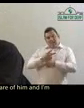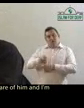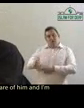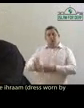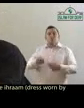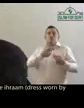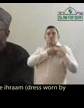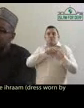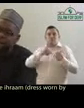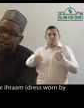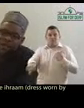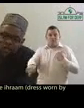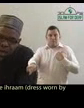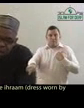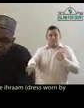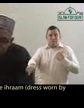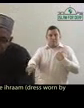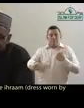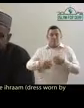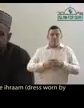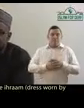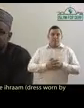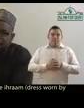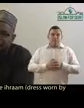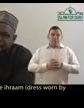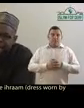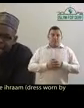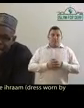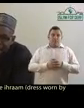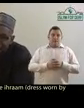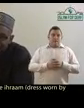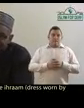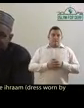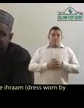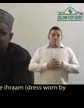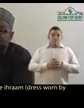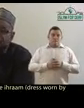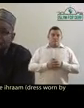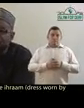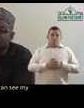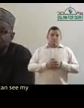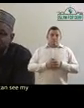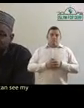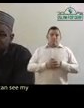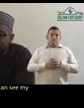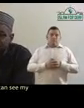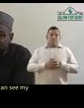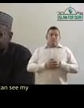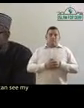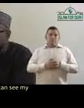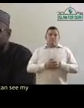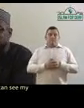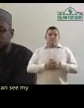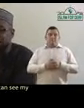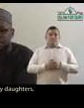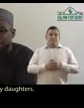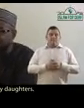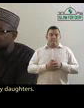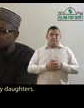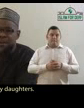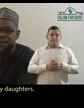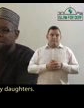responsible for him. Now the issue comes with the ihram, the mahram. He could see my